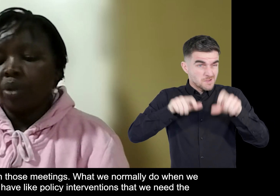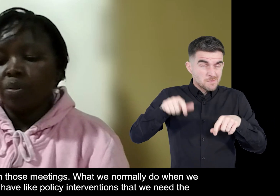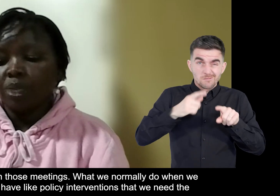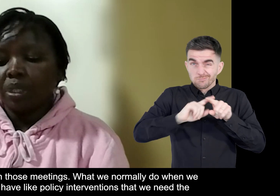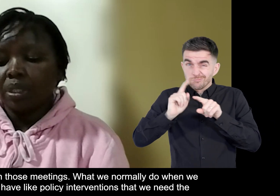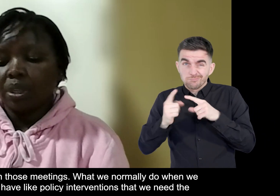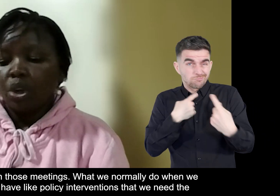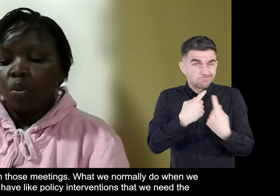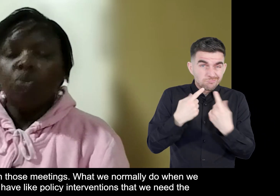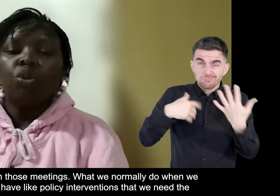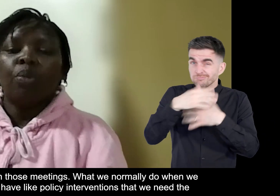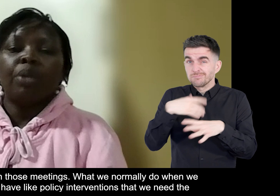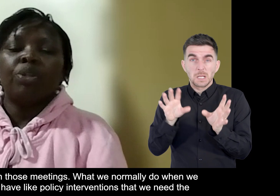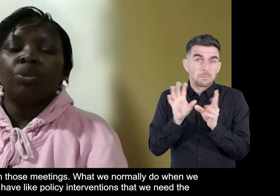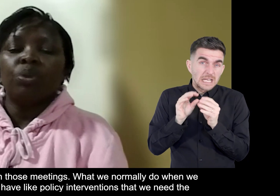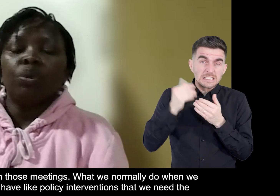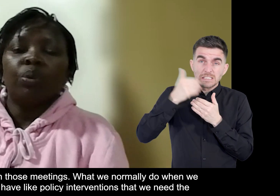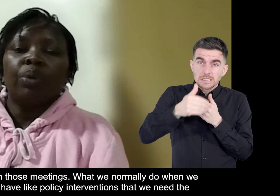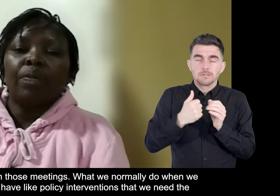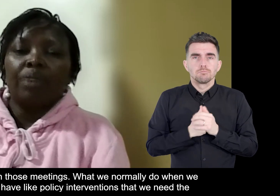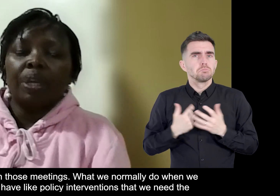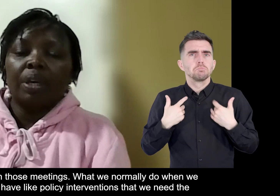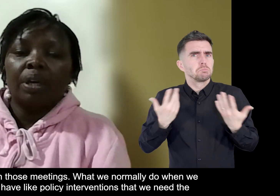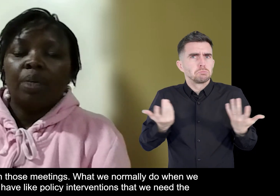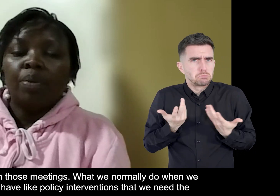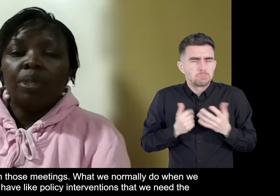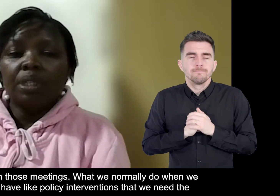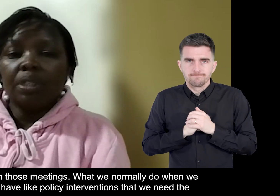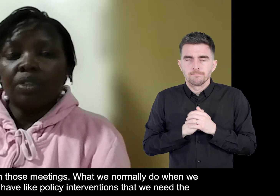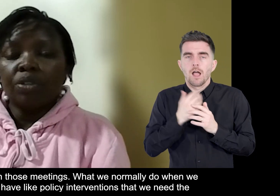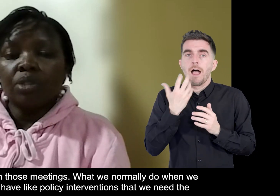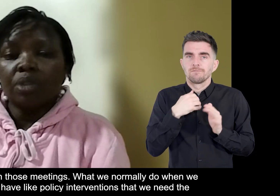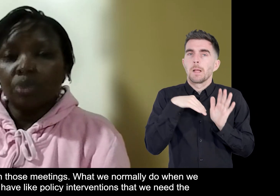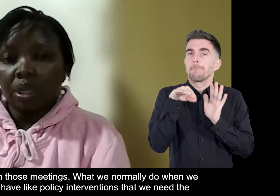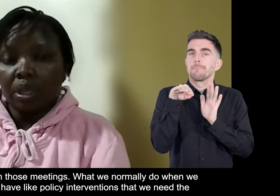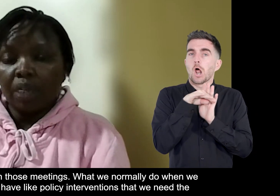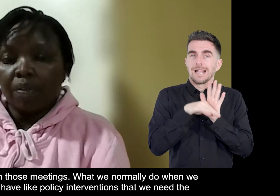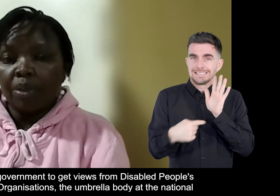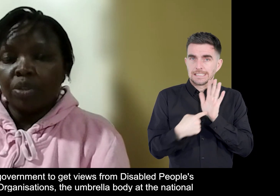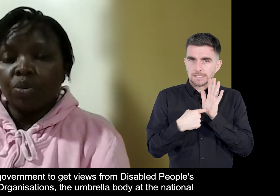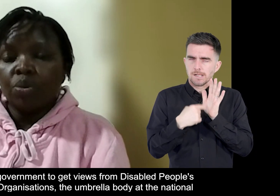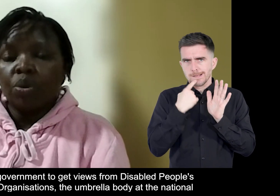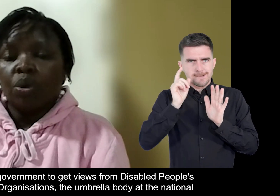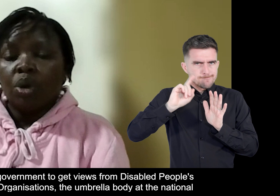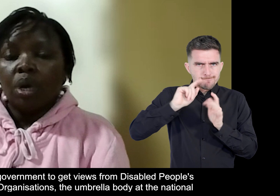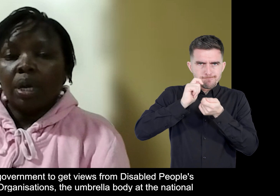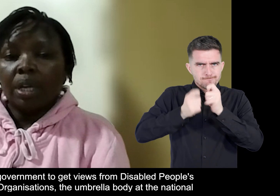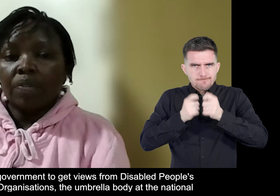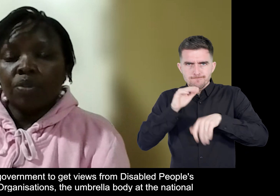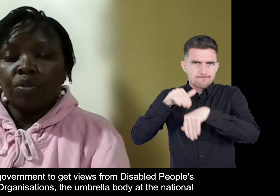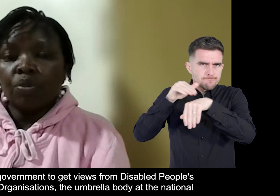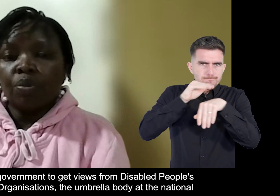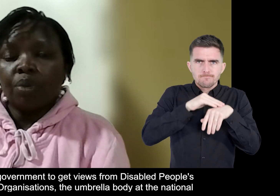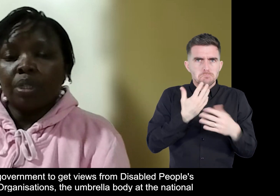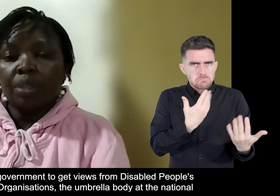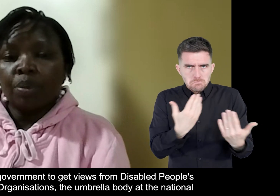calling on those meetings. What we normally do when we have like policy interventions that we need the government to